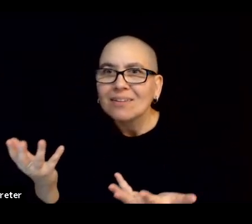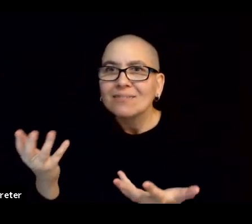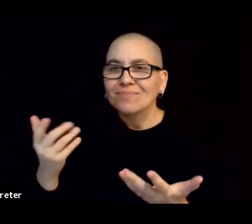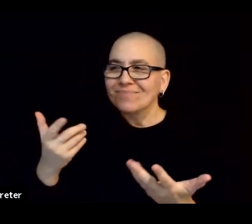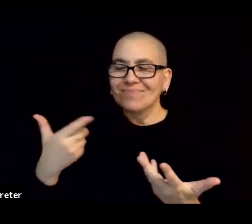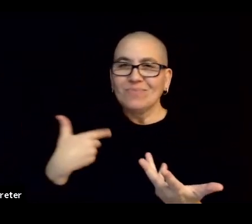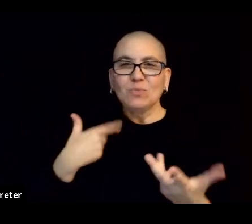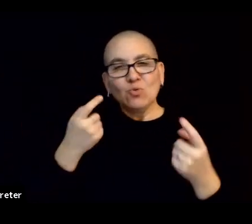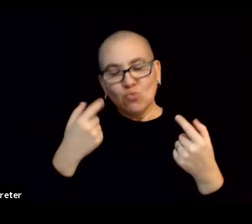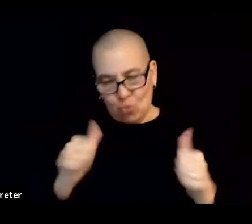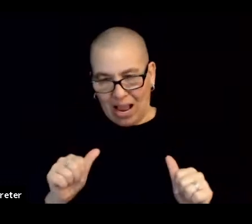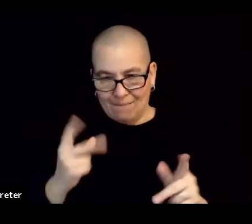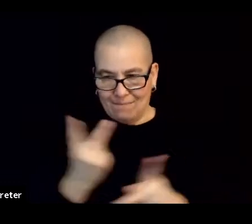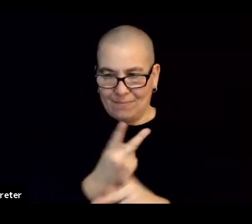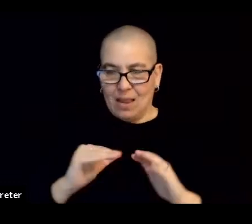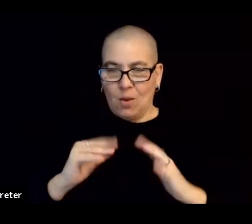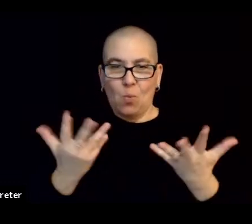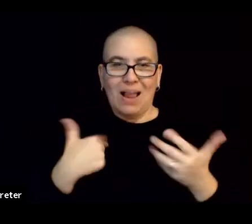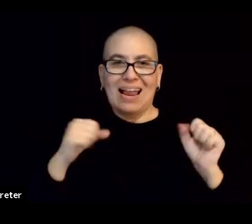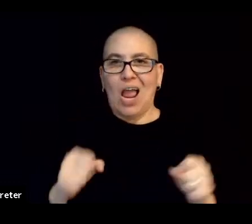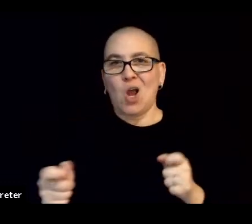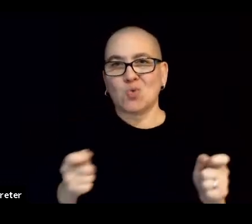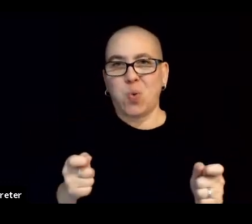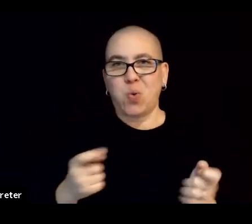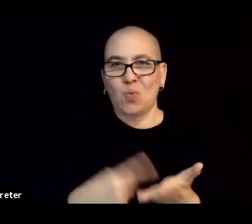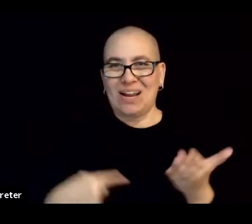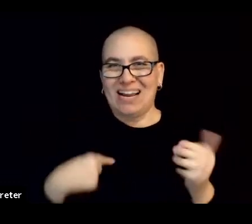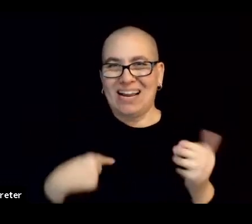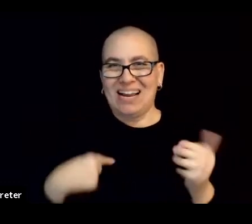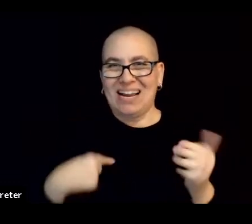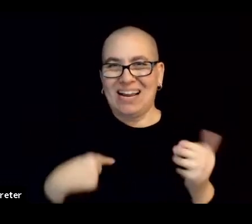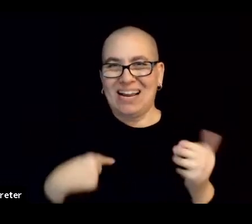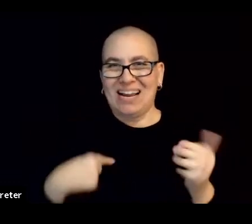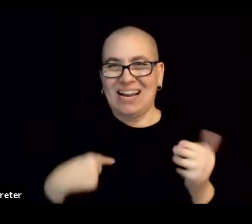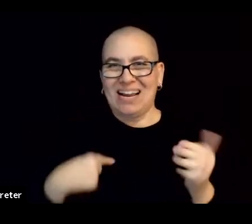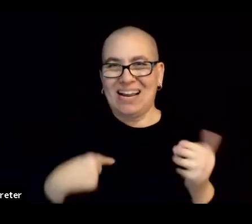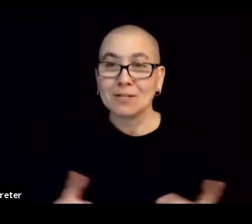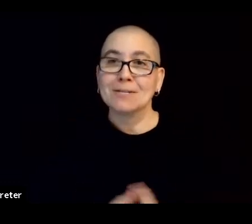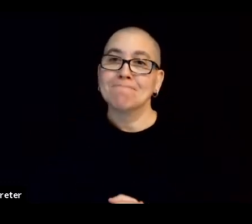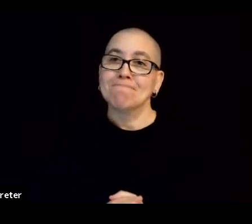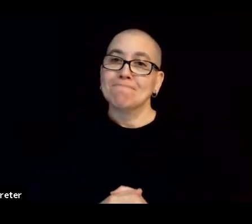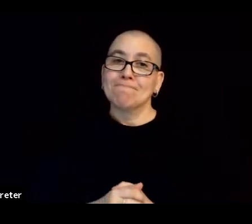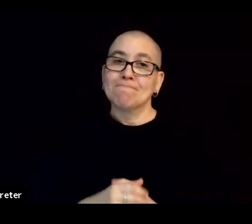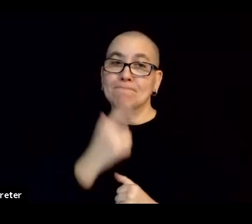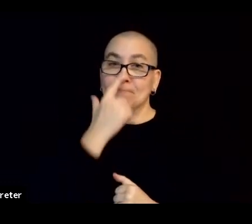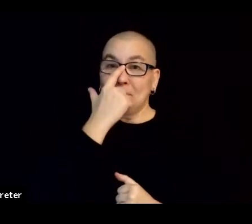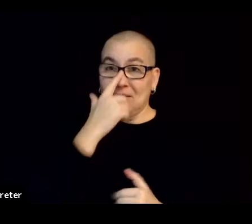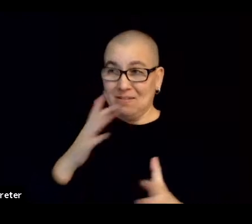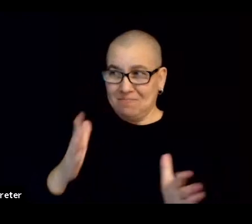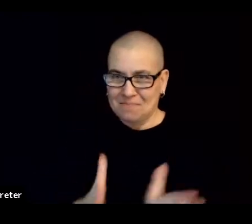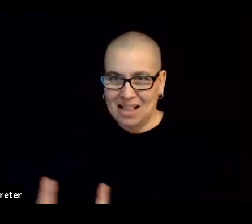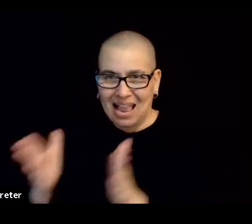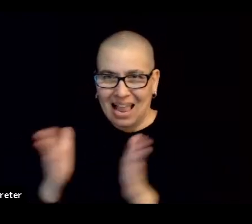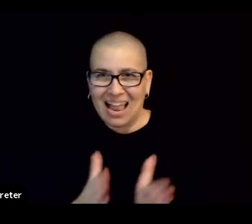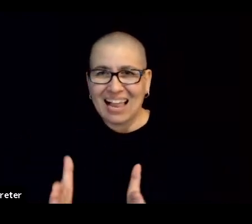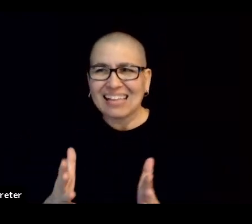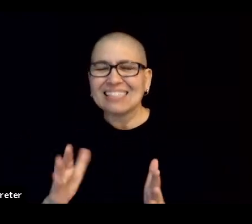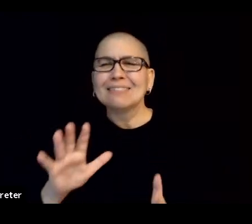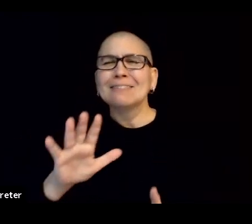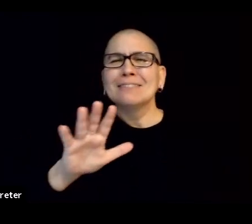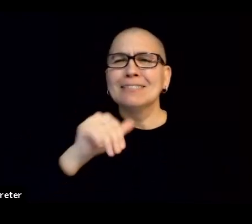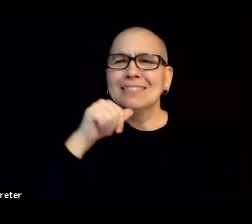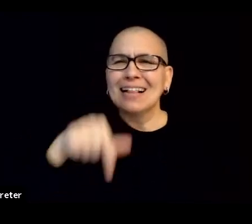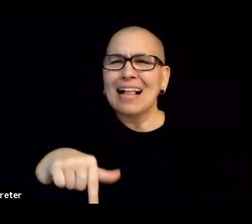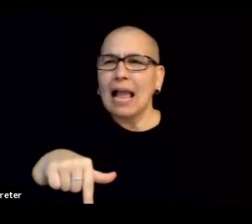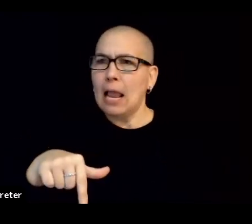entire vaccination ecosystem that people need to think about. This isn't the state setting up tents and giving them to everybody in Minnesota. We're not reinventing the